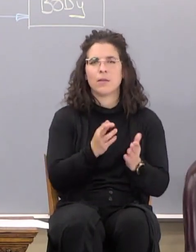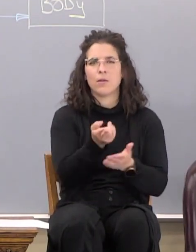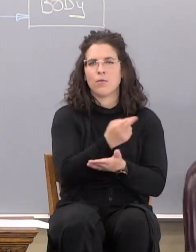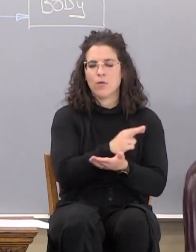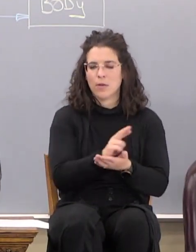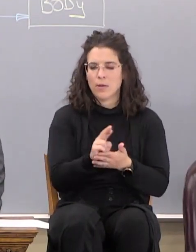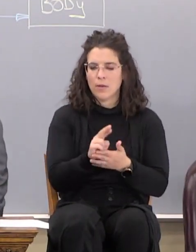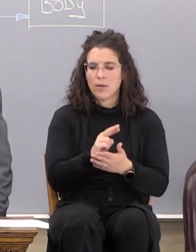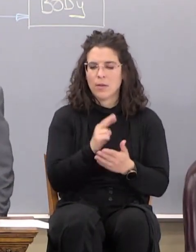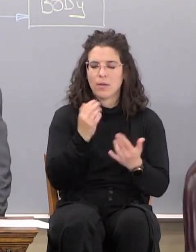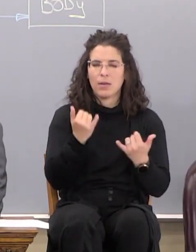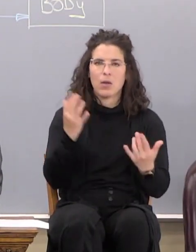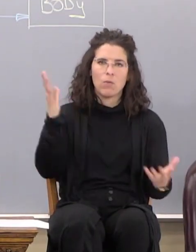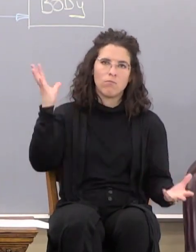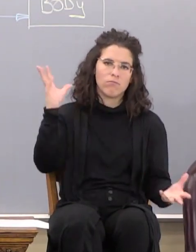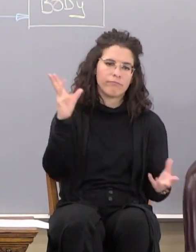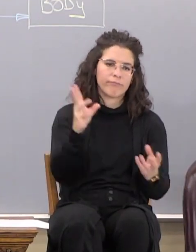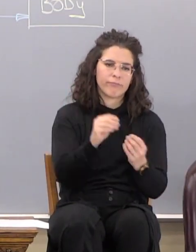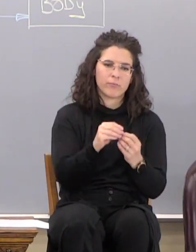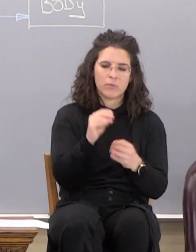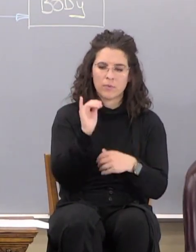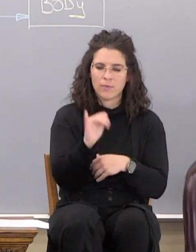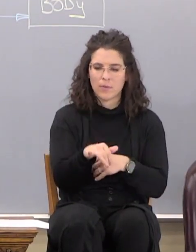Now all of that